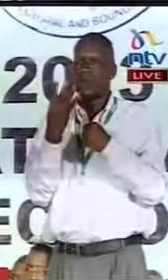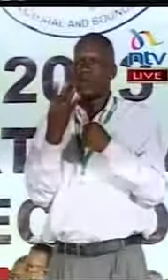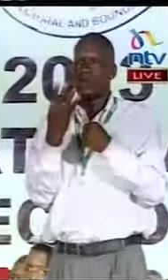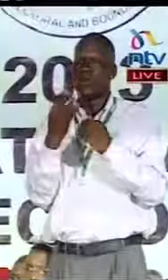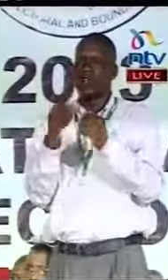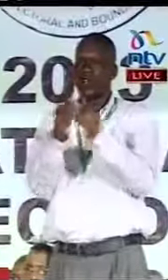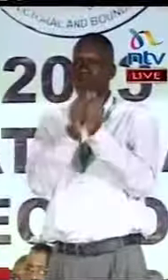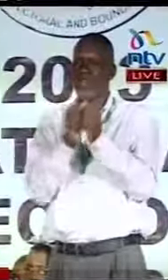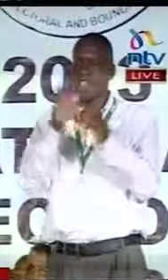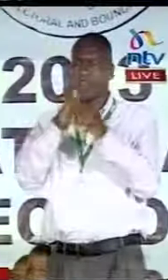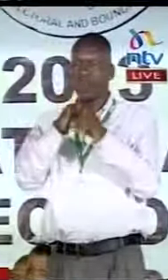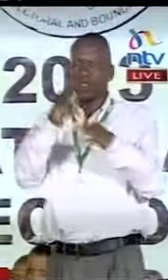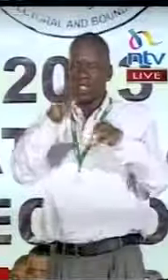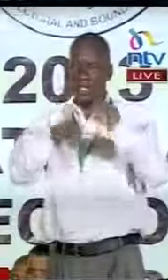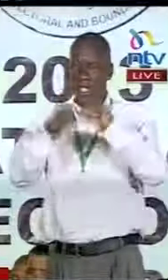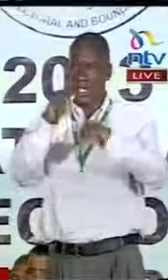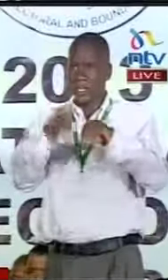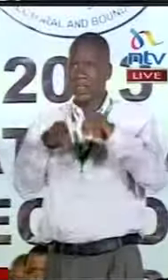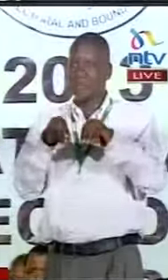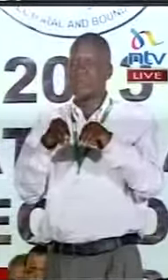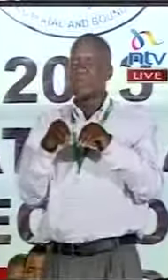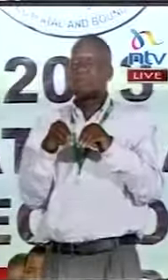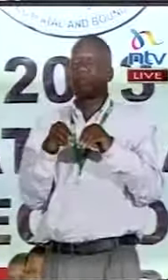32,684. The total votes cast,